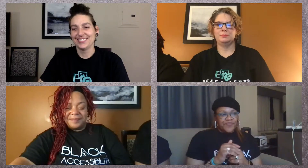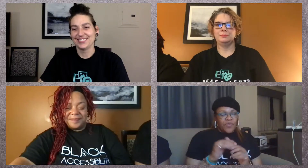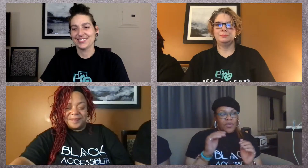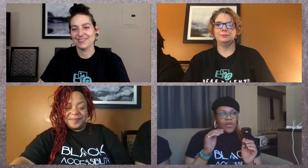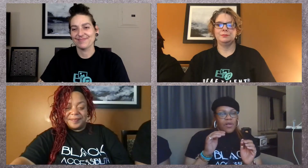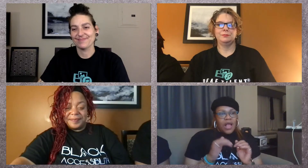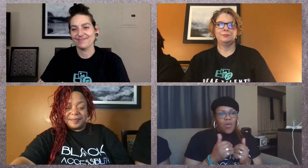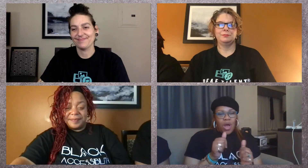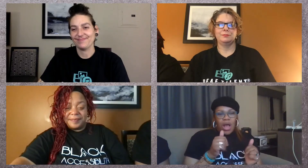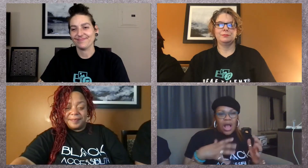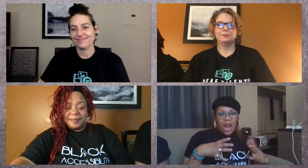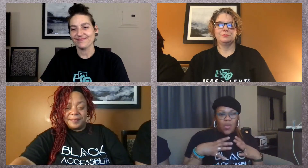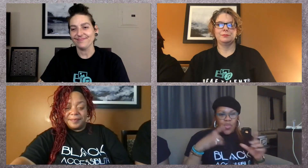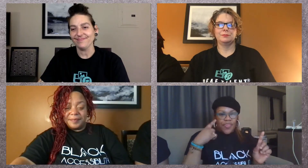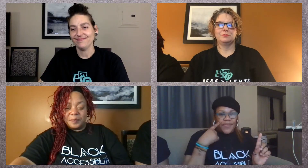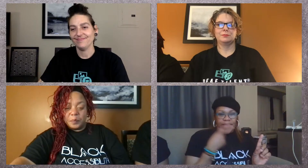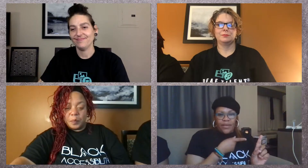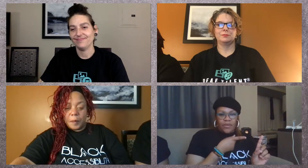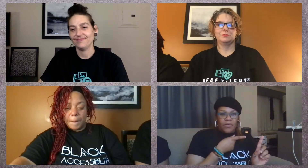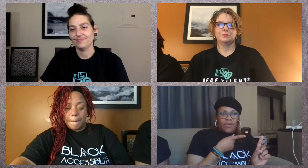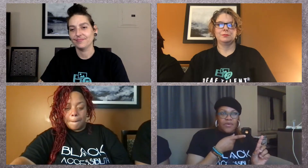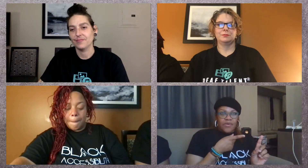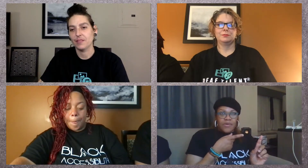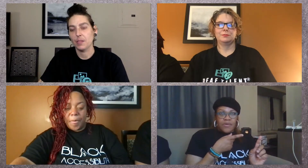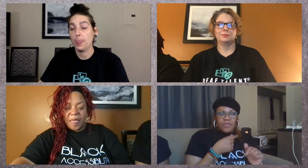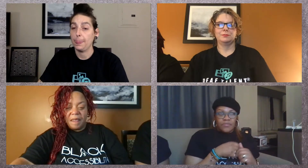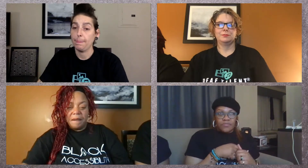You know, it's private and secret at this point.